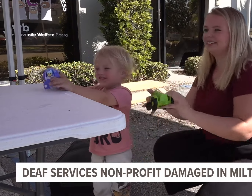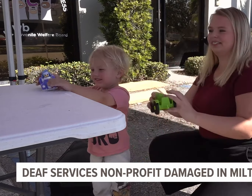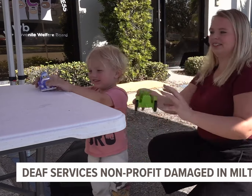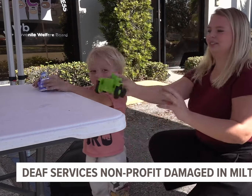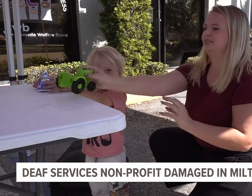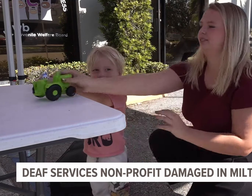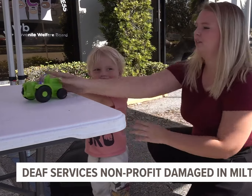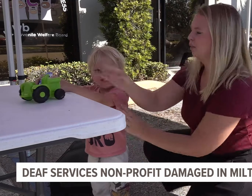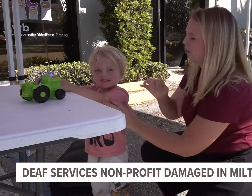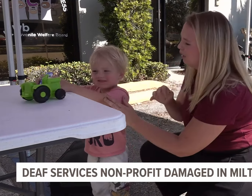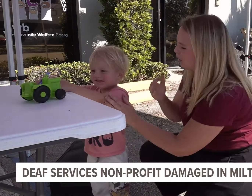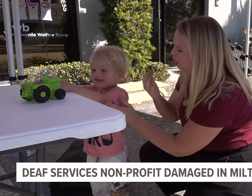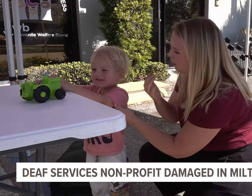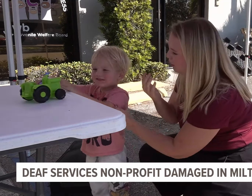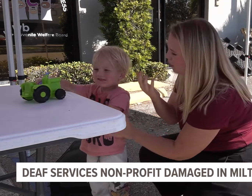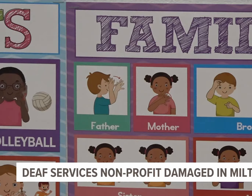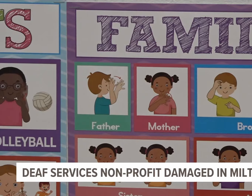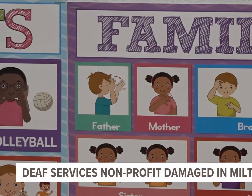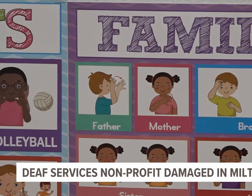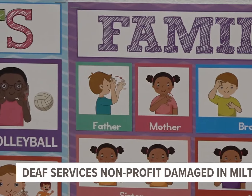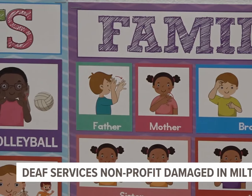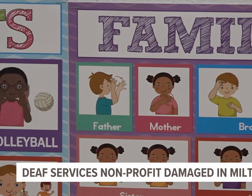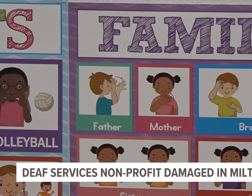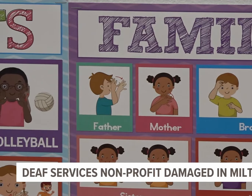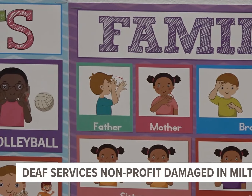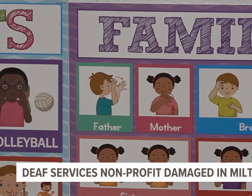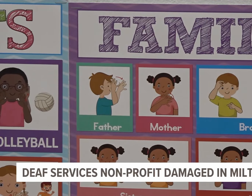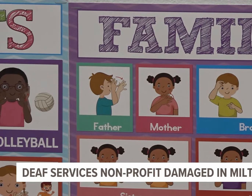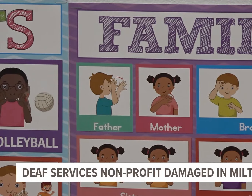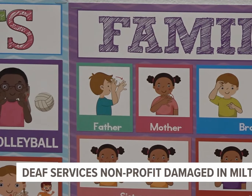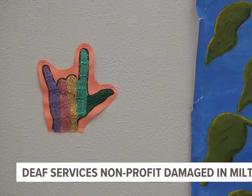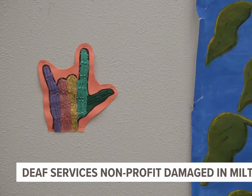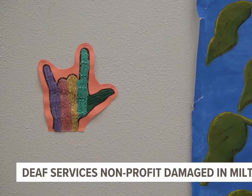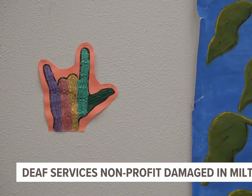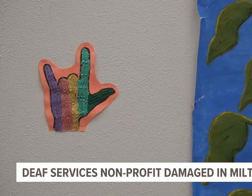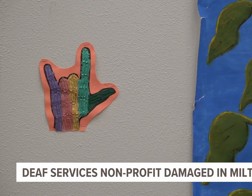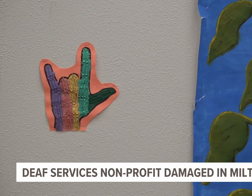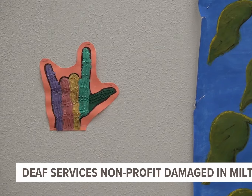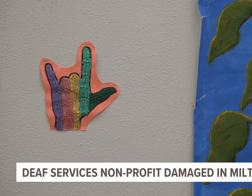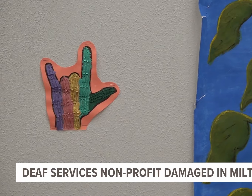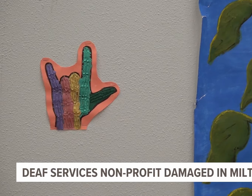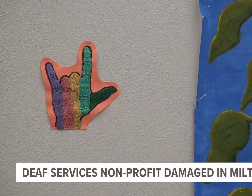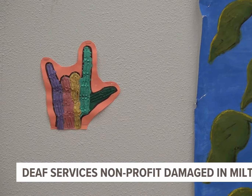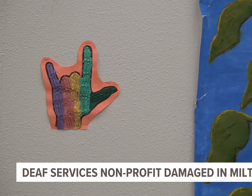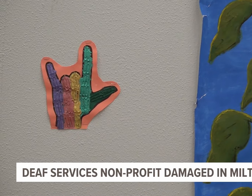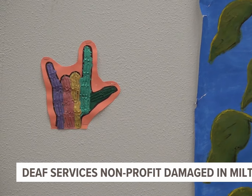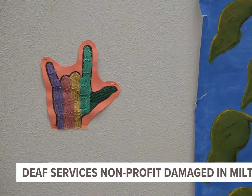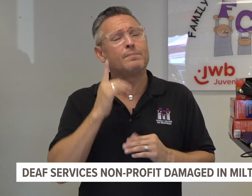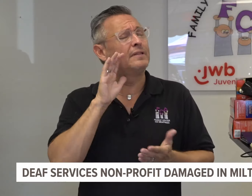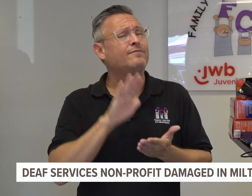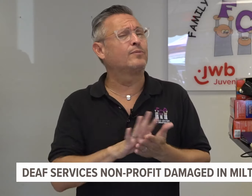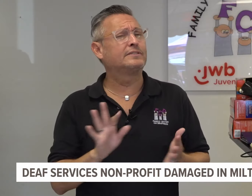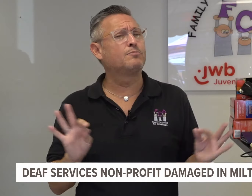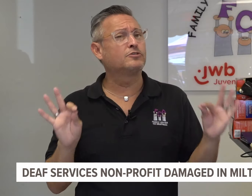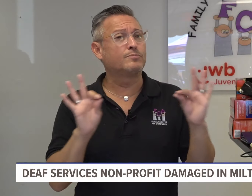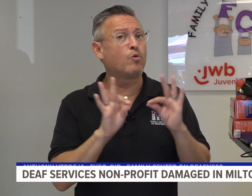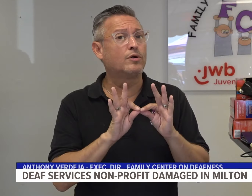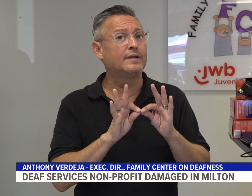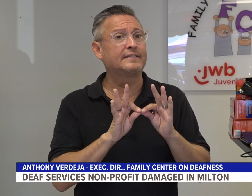Specifically supporting youth and the families who make up the local deaf and hard of hearing community. We believe what's most important is